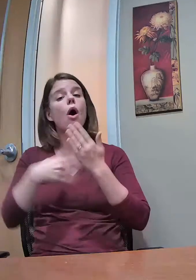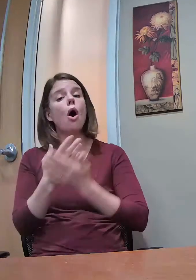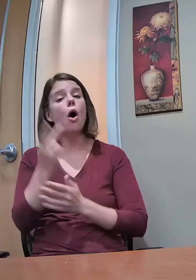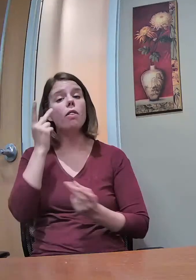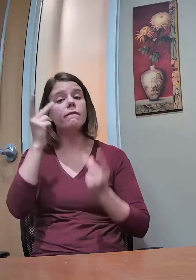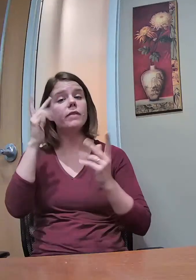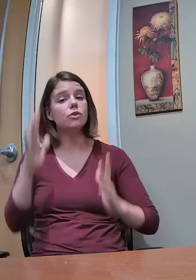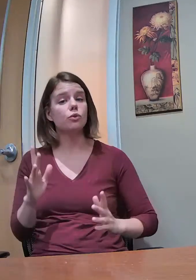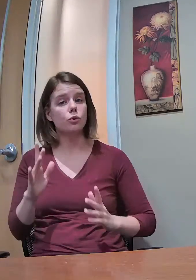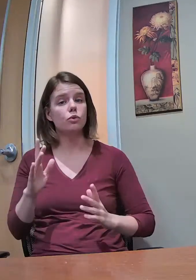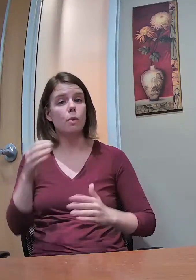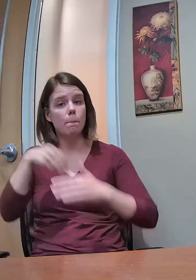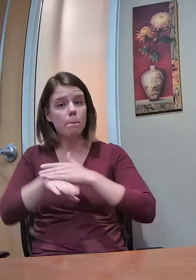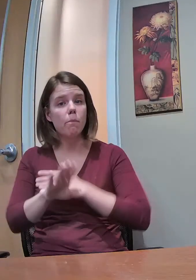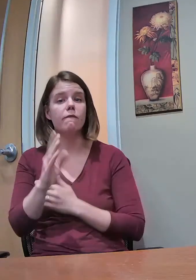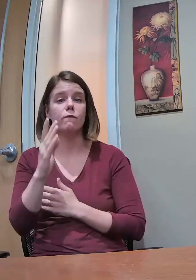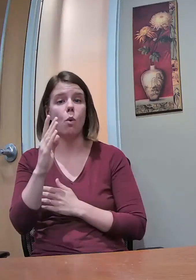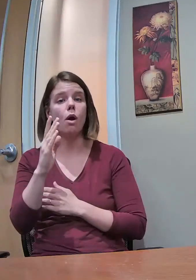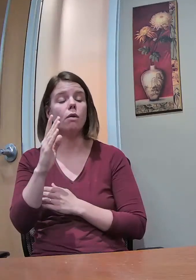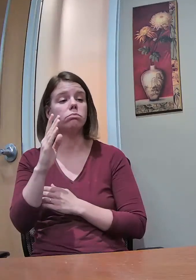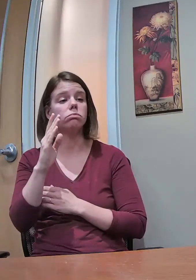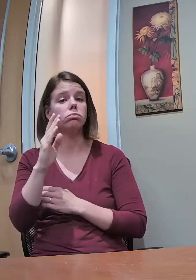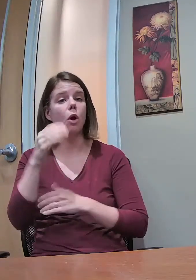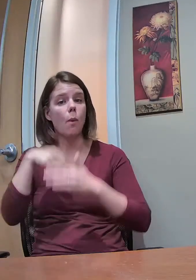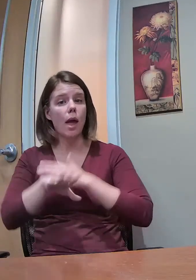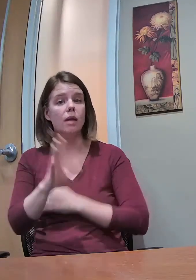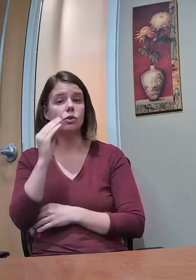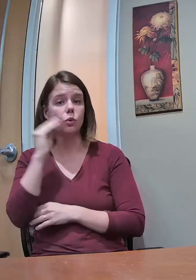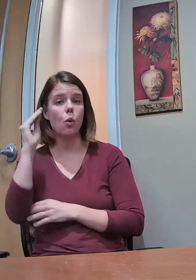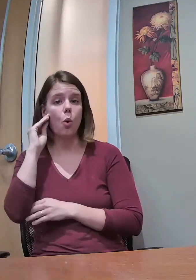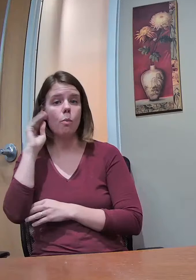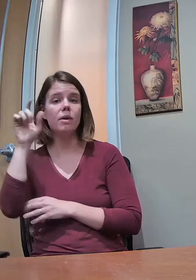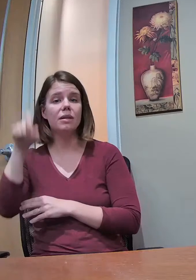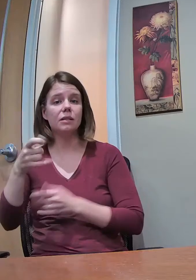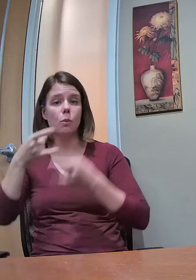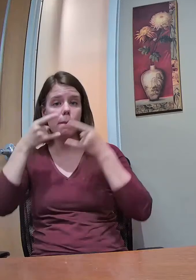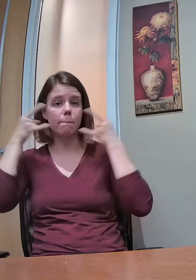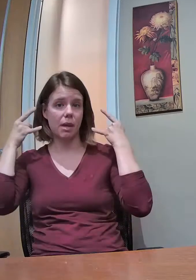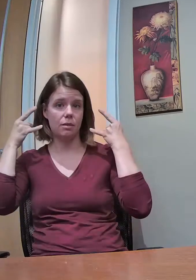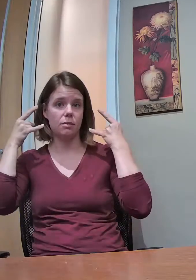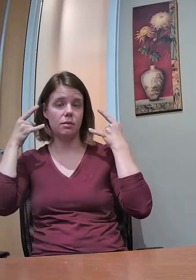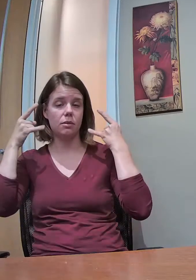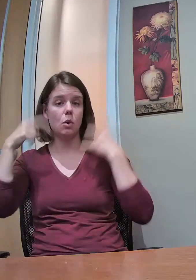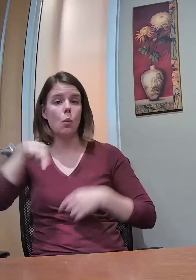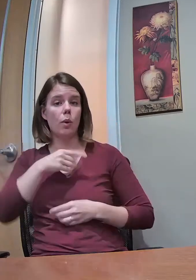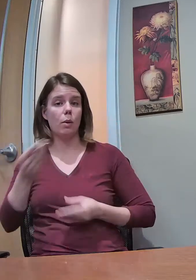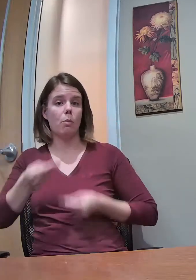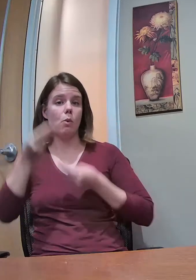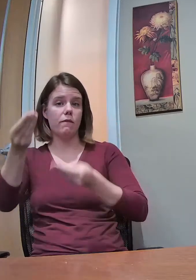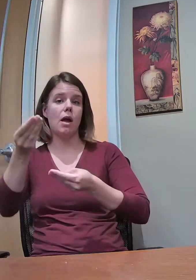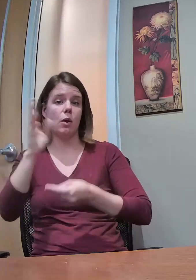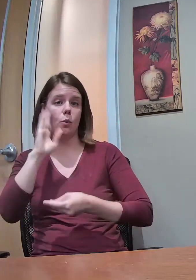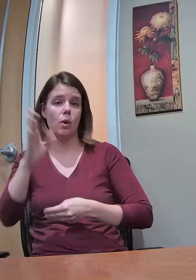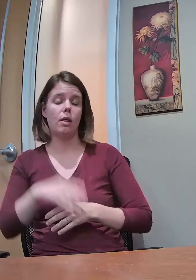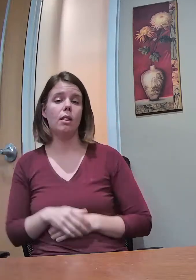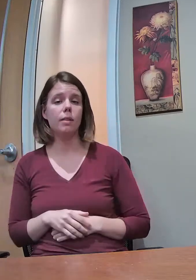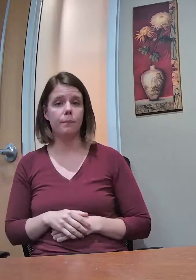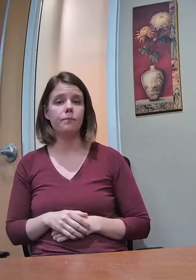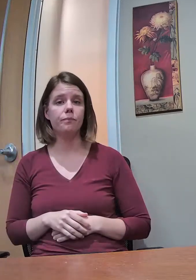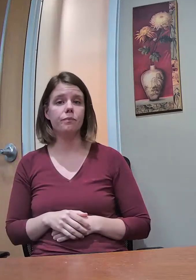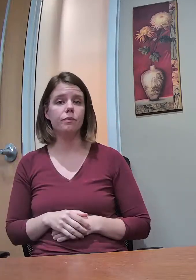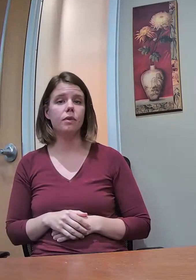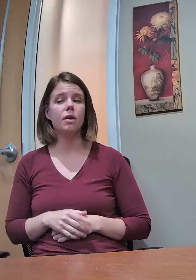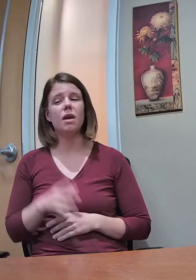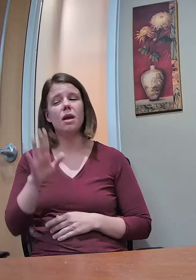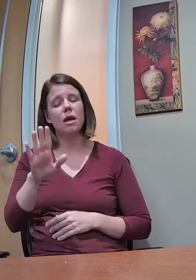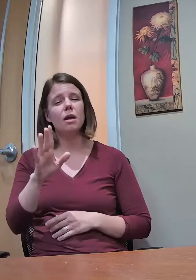those. For outdoor visits, visitors must wear a medical mask, which we will provide to you. And it really,